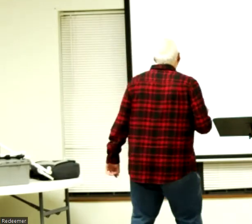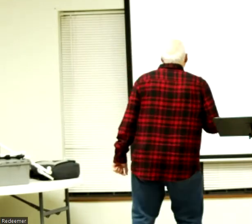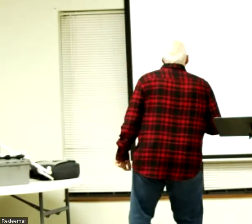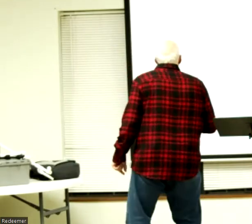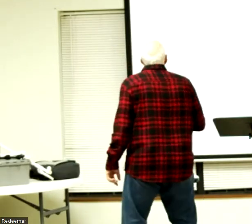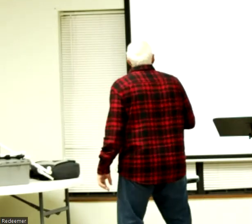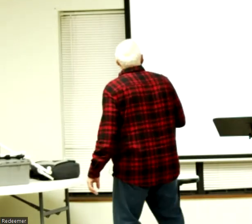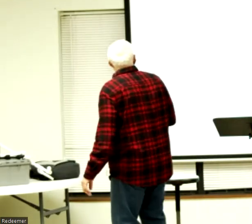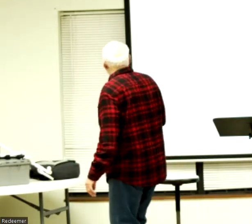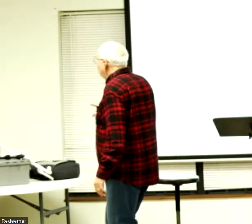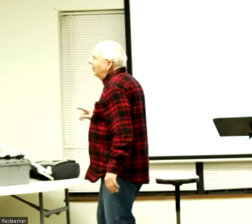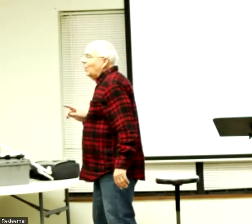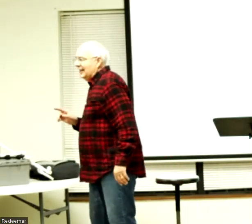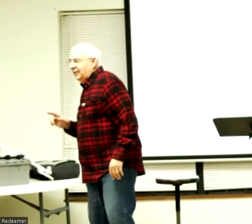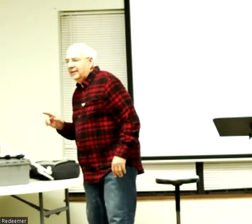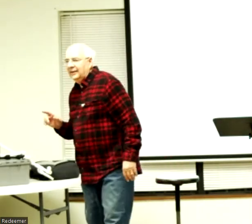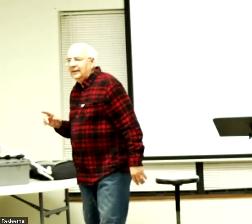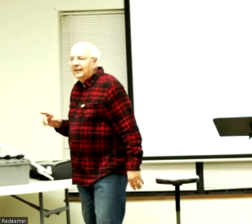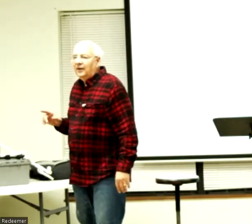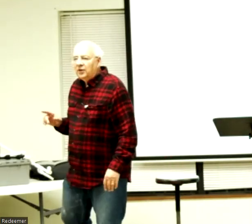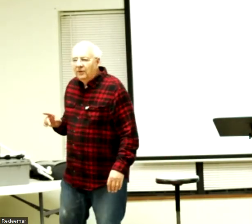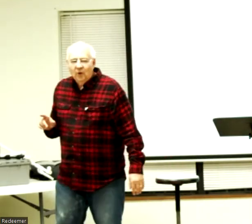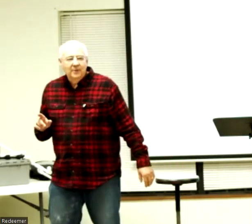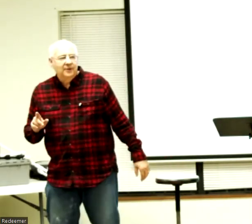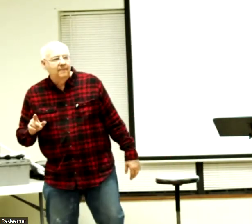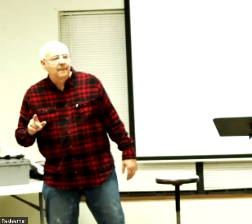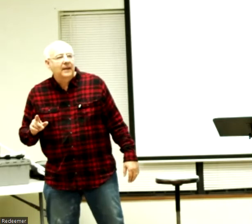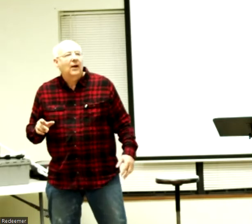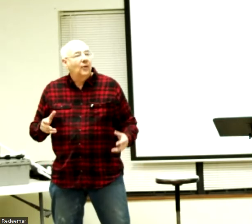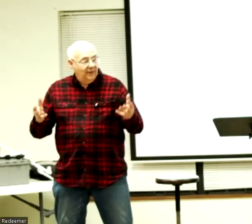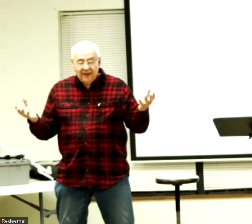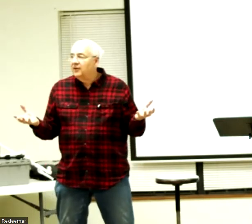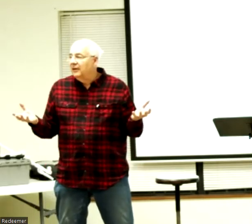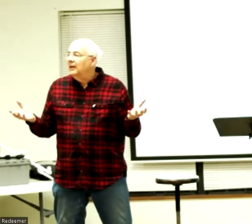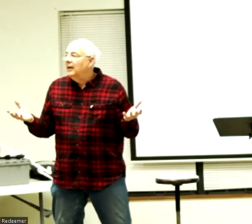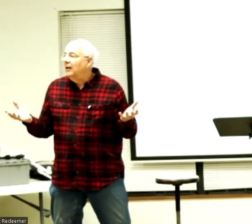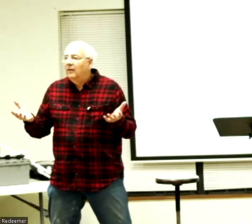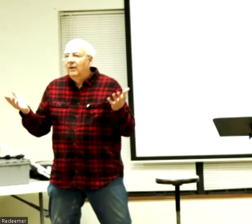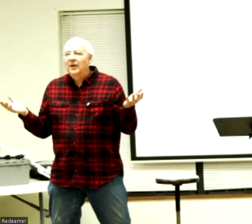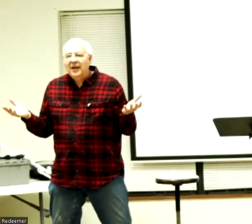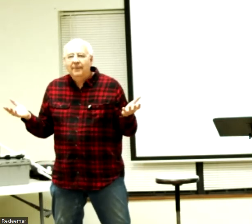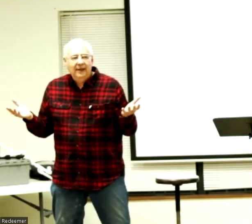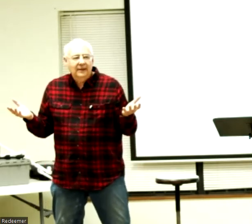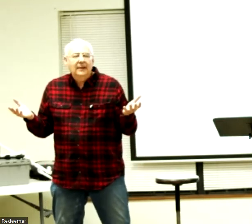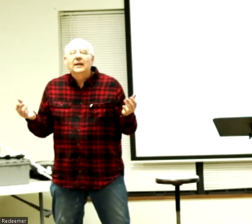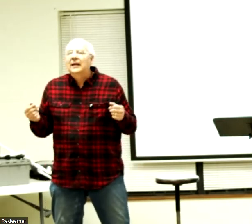Okay, name, what? There are two forms. That's, what's happening. A